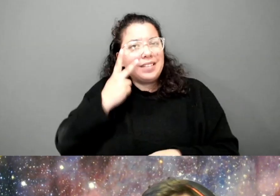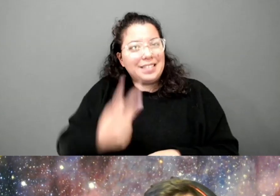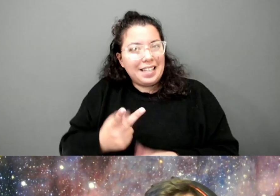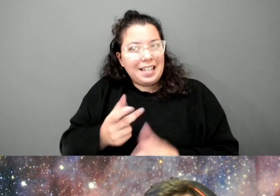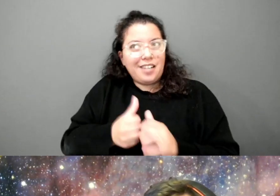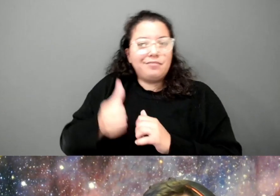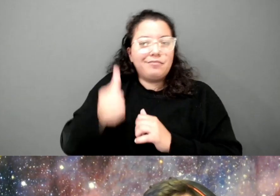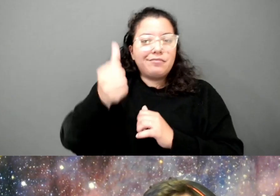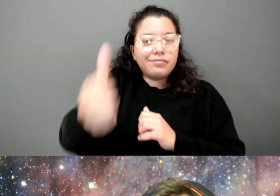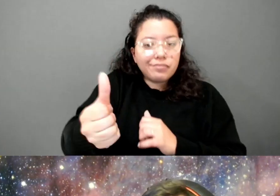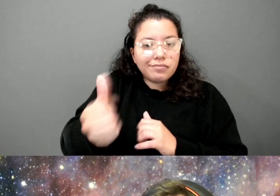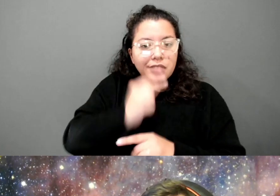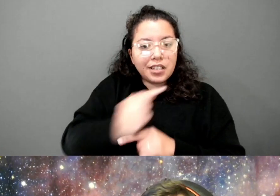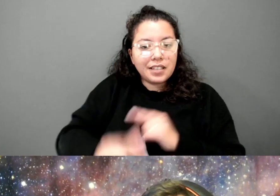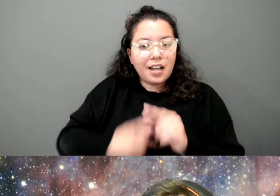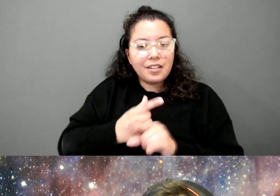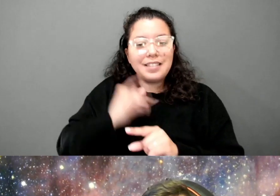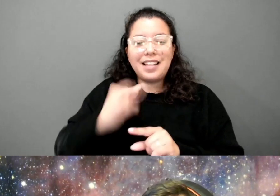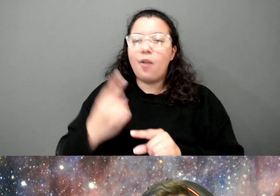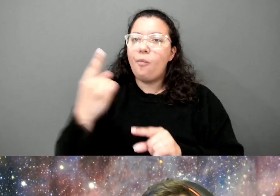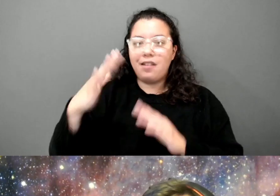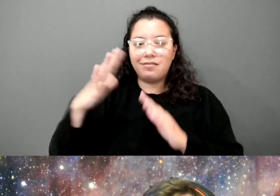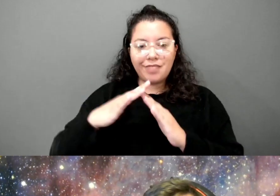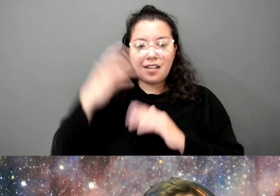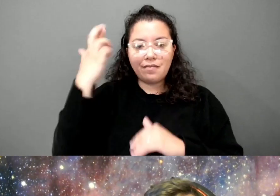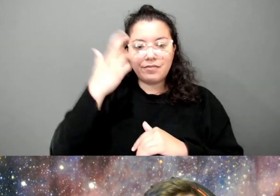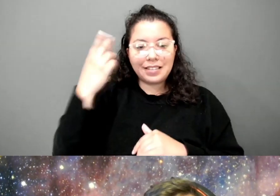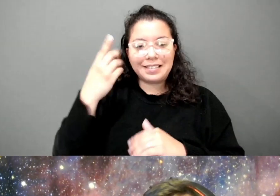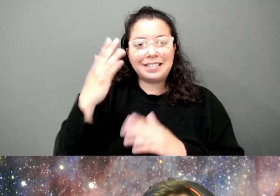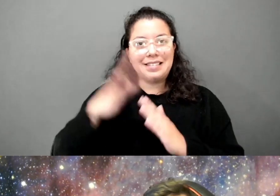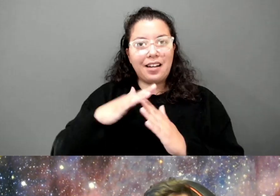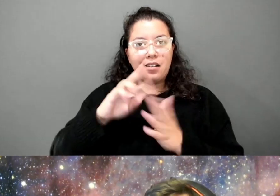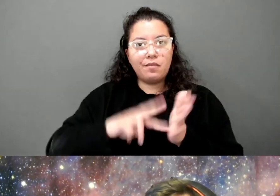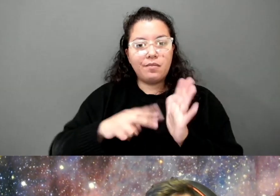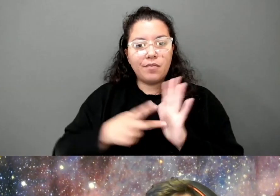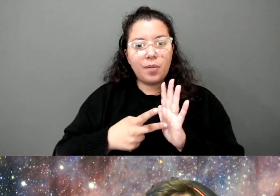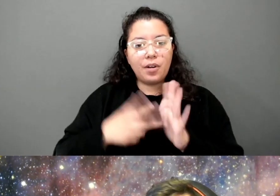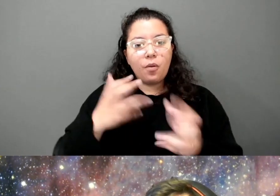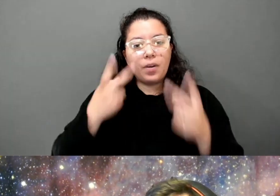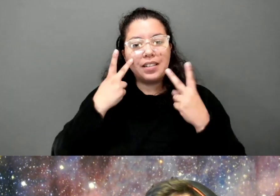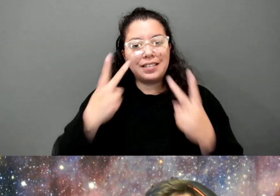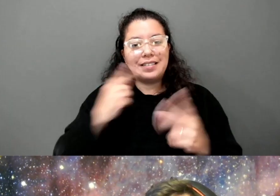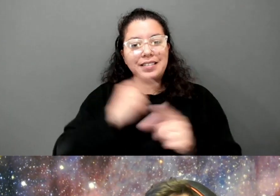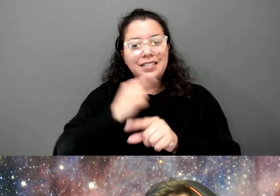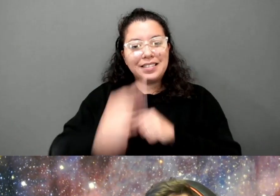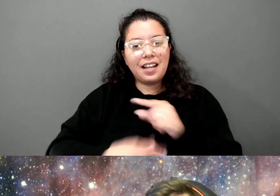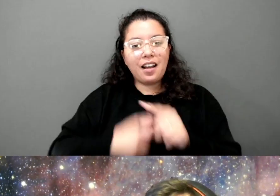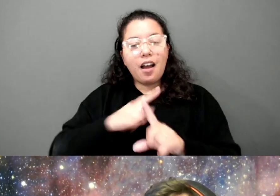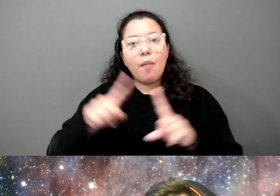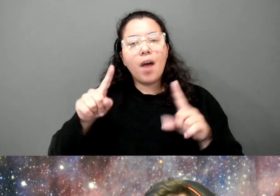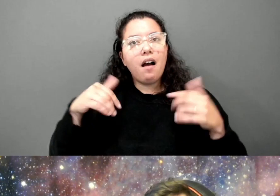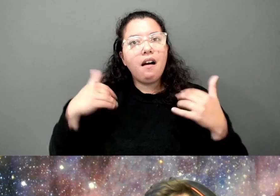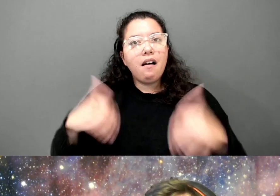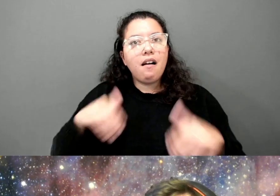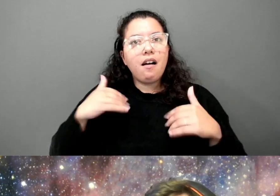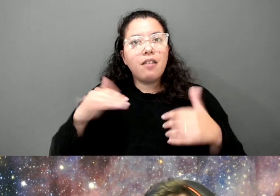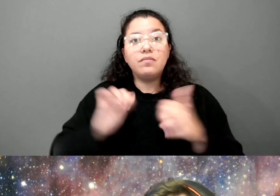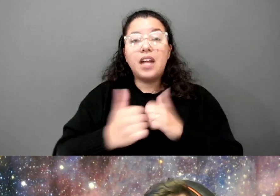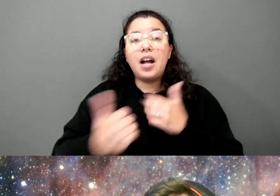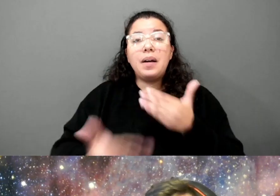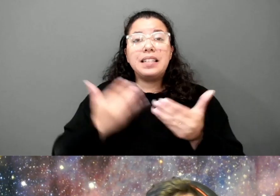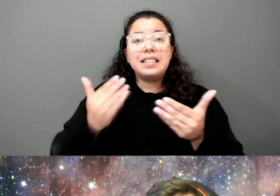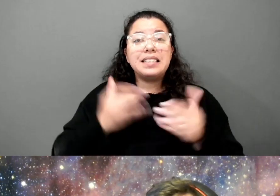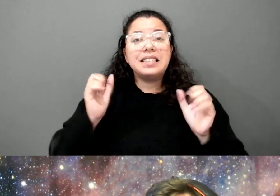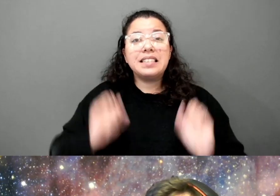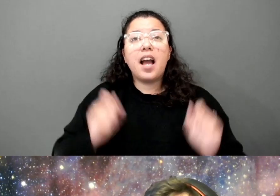main things that it was built for, was to see these galaxies. But just the ease with which they pop out in any other things you're looking at,